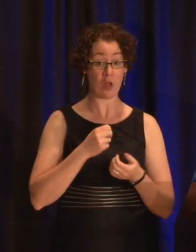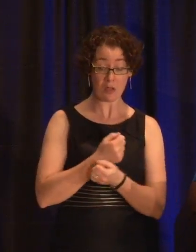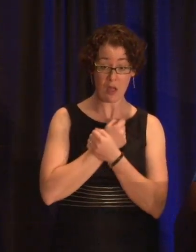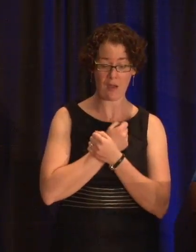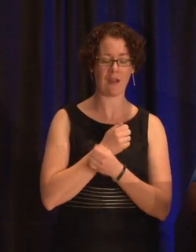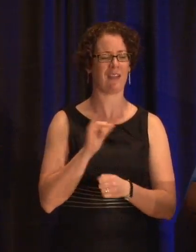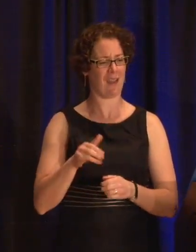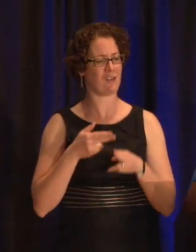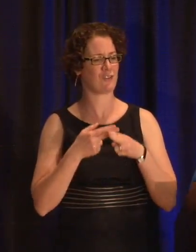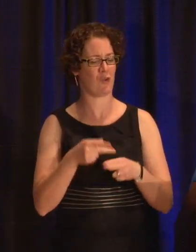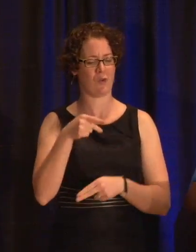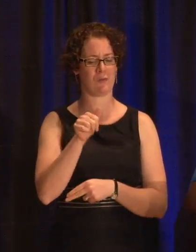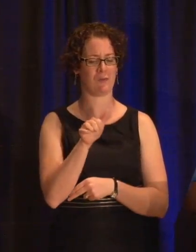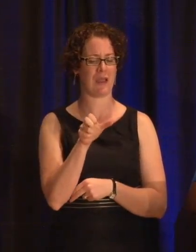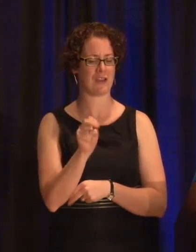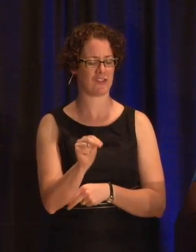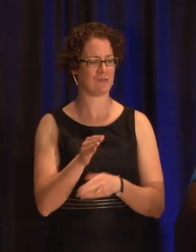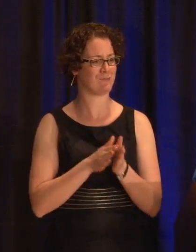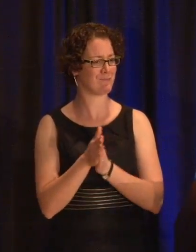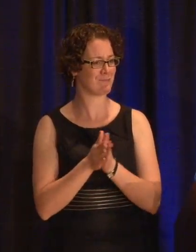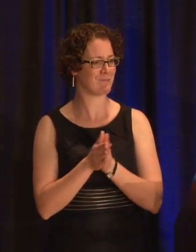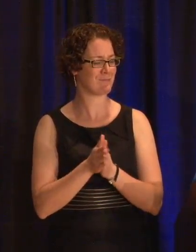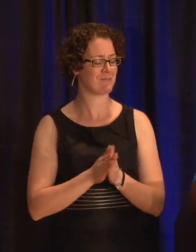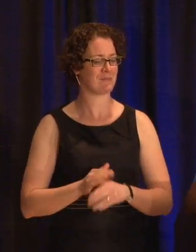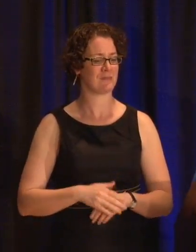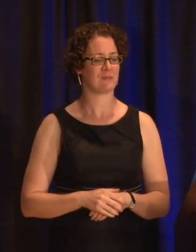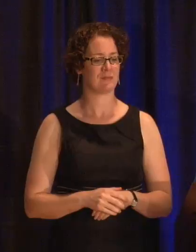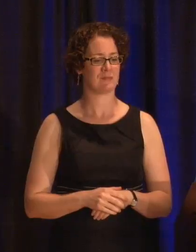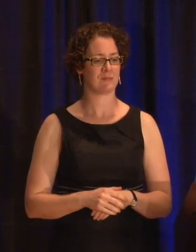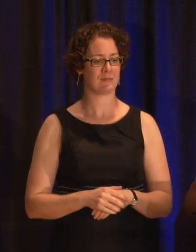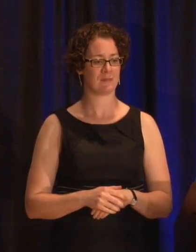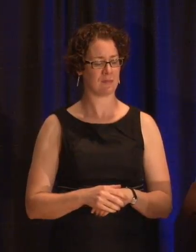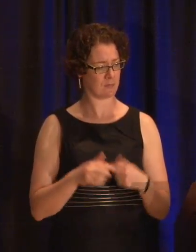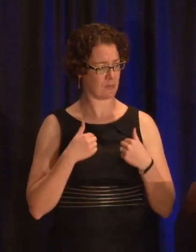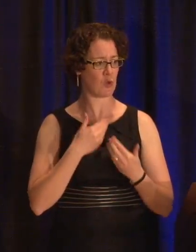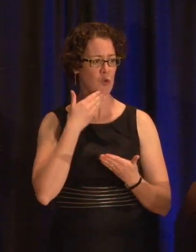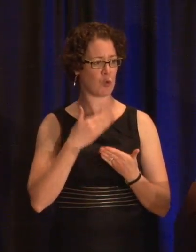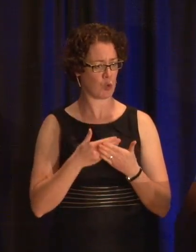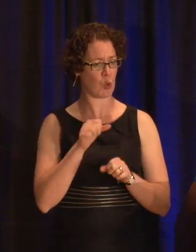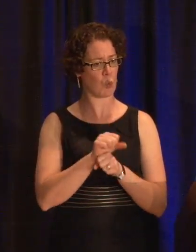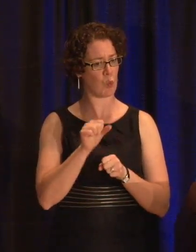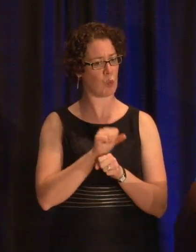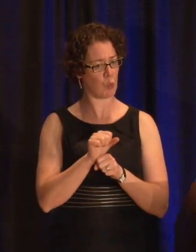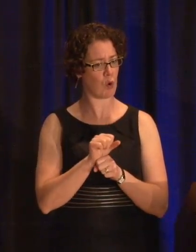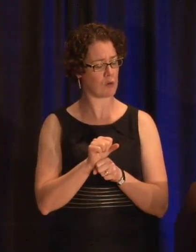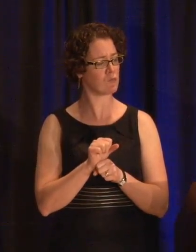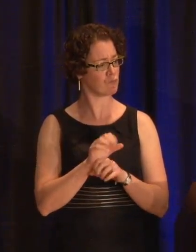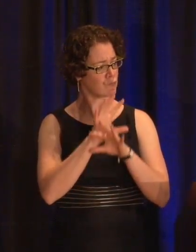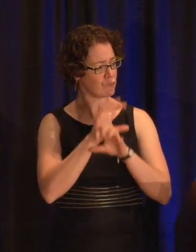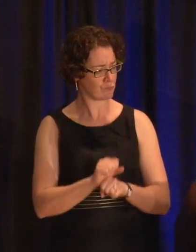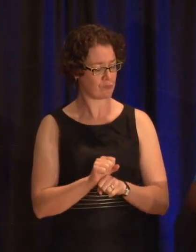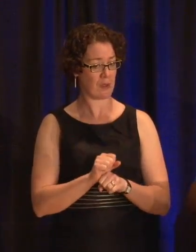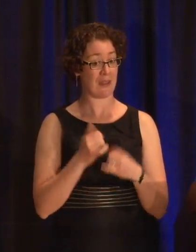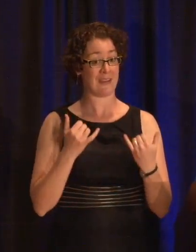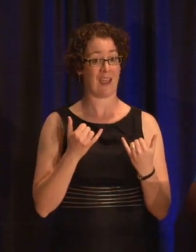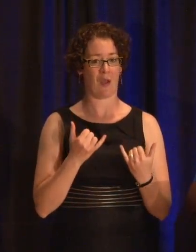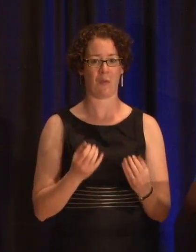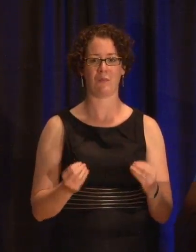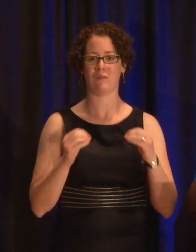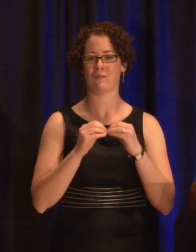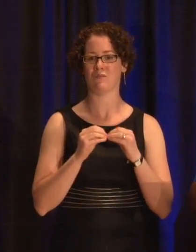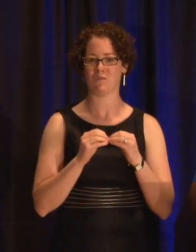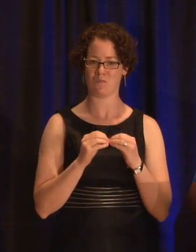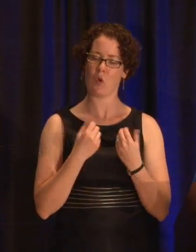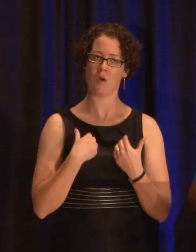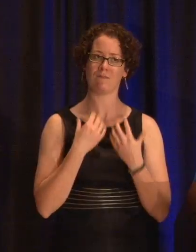is passion. I have always had a strong work ethic, but it means a whole lot more to me now that I have found my